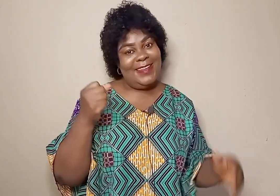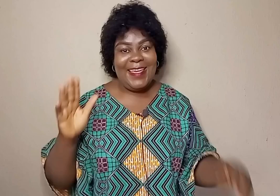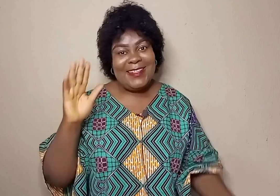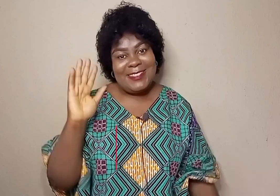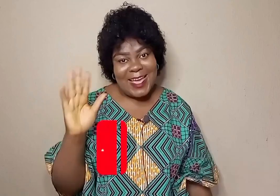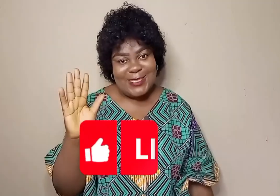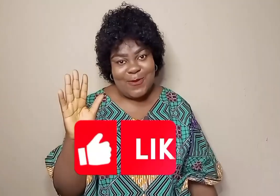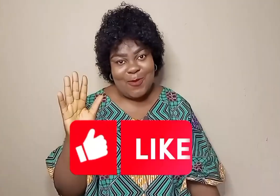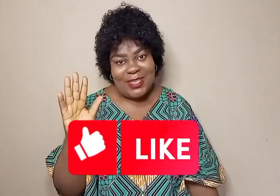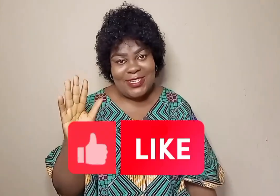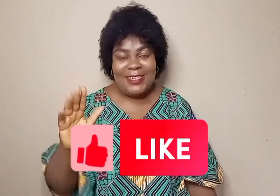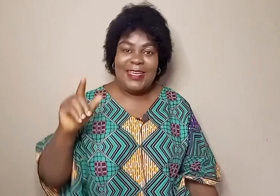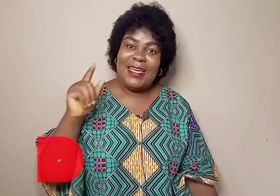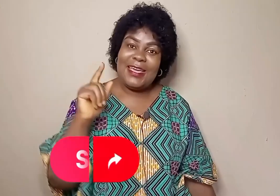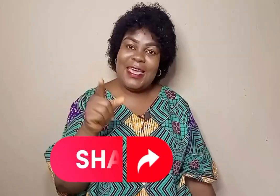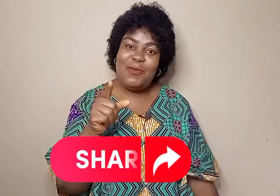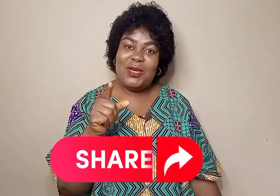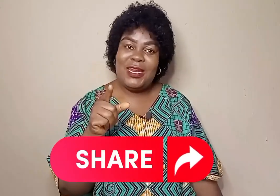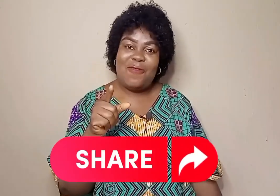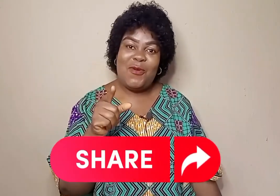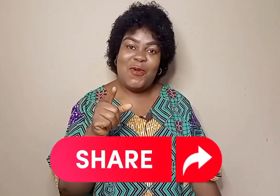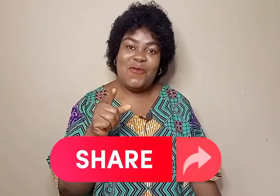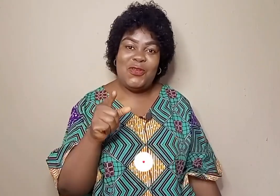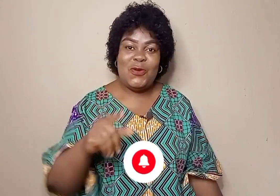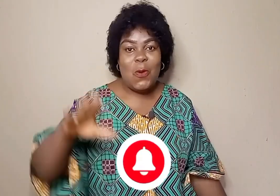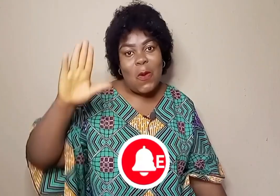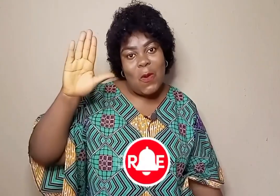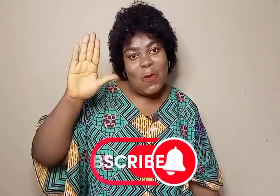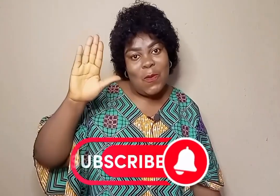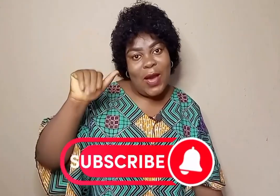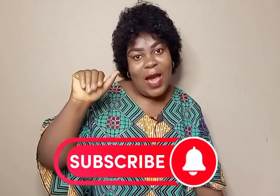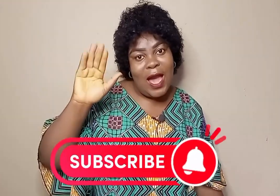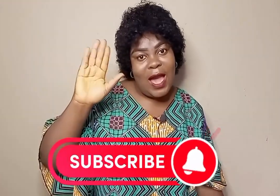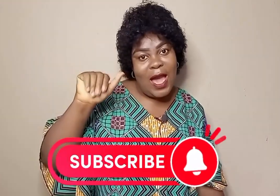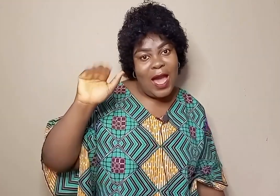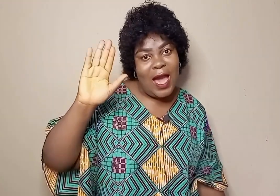Thanks for watching. Keep looking out for more video. Bye.